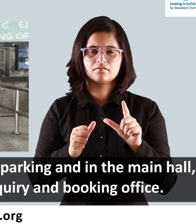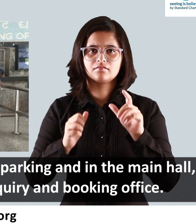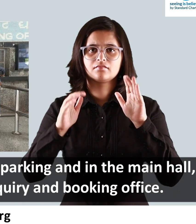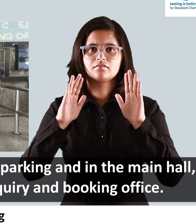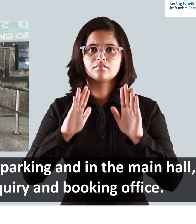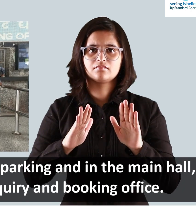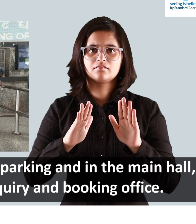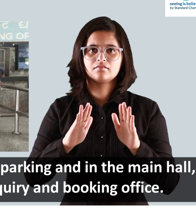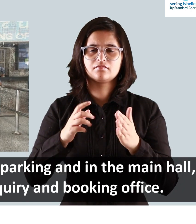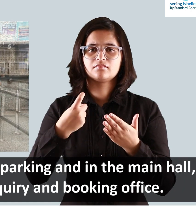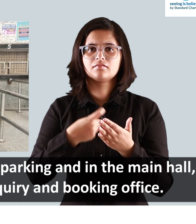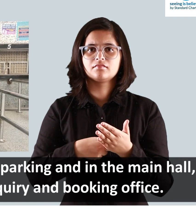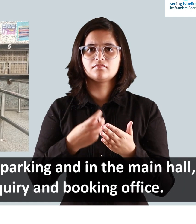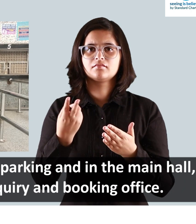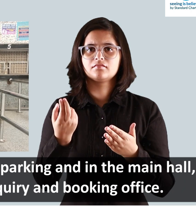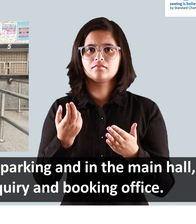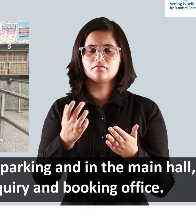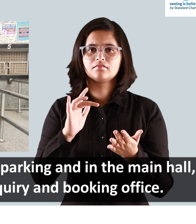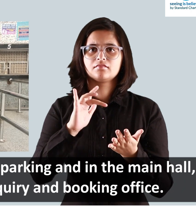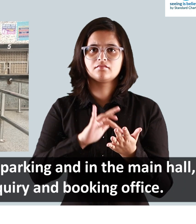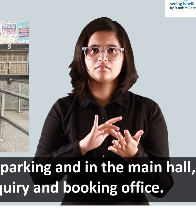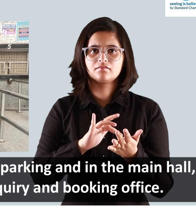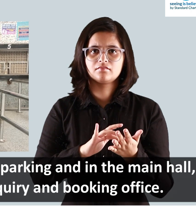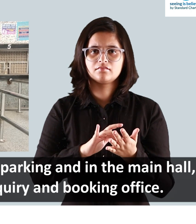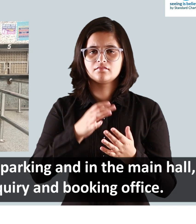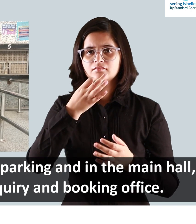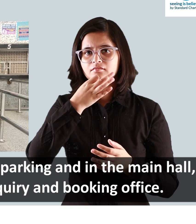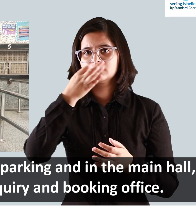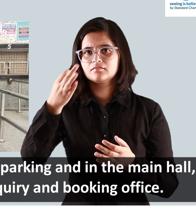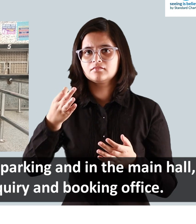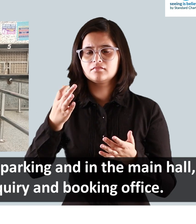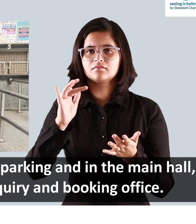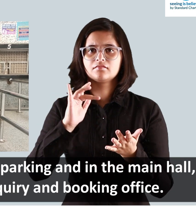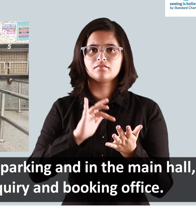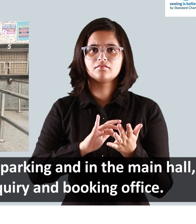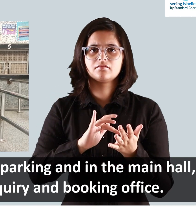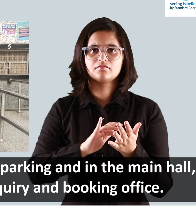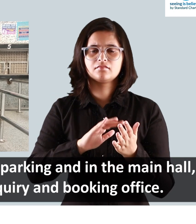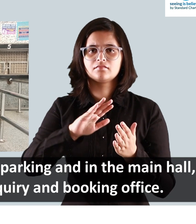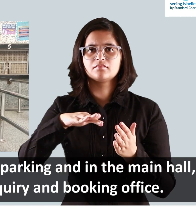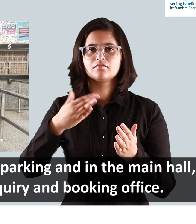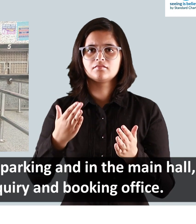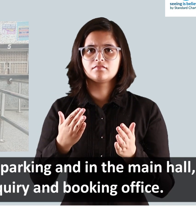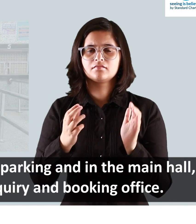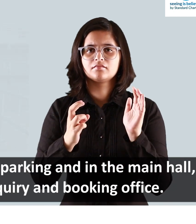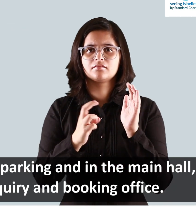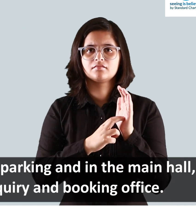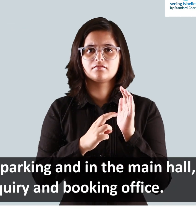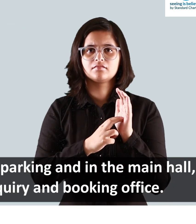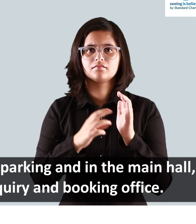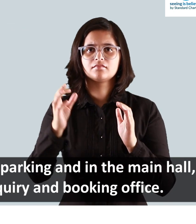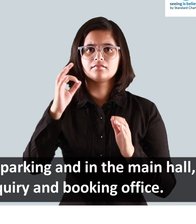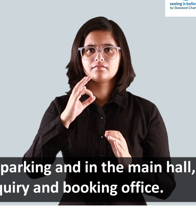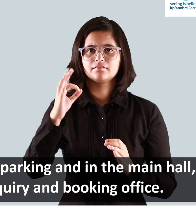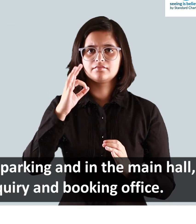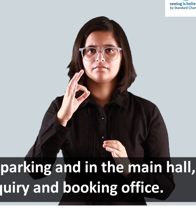and booking office. Reservation place, ask place and booking office.